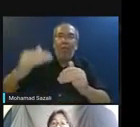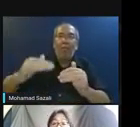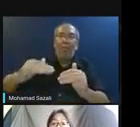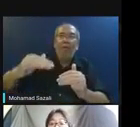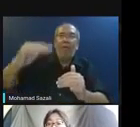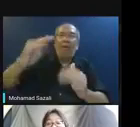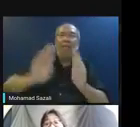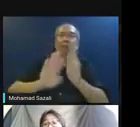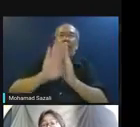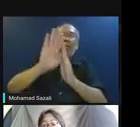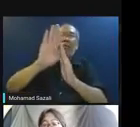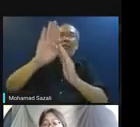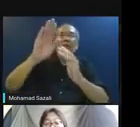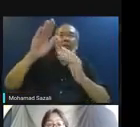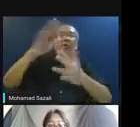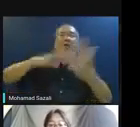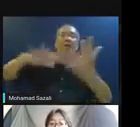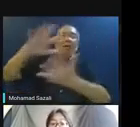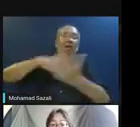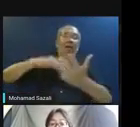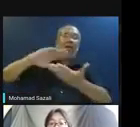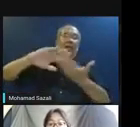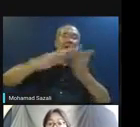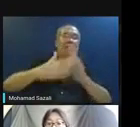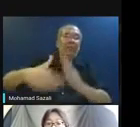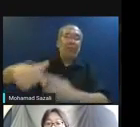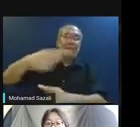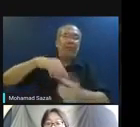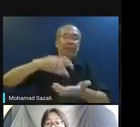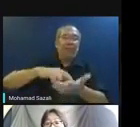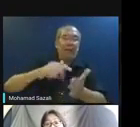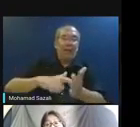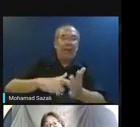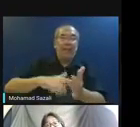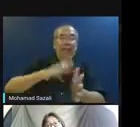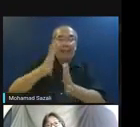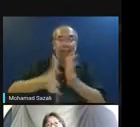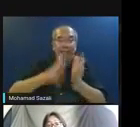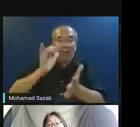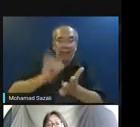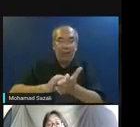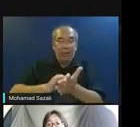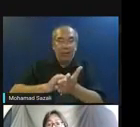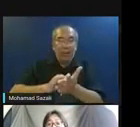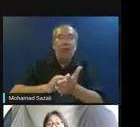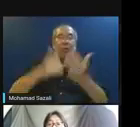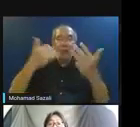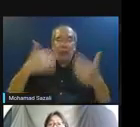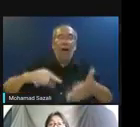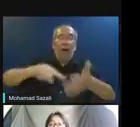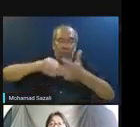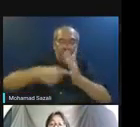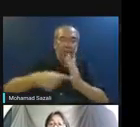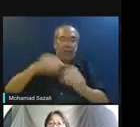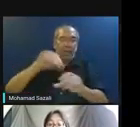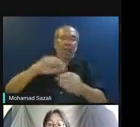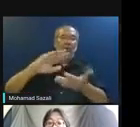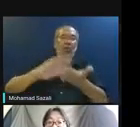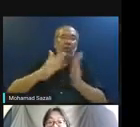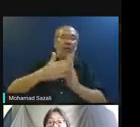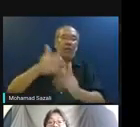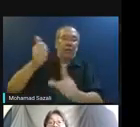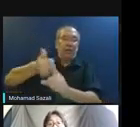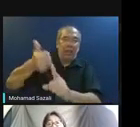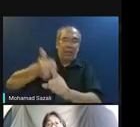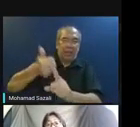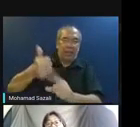or body language or any movement or symbols. So when the child grew up, he or she might met up with another deaf